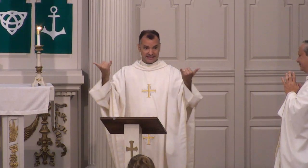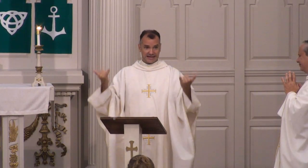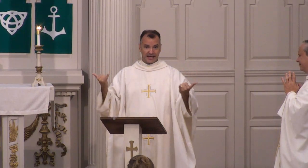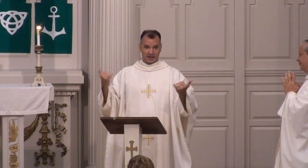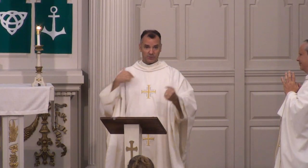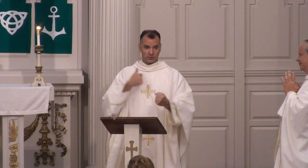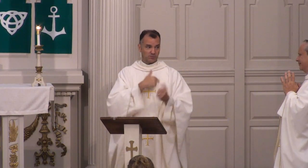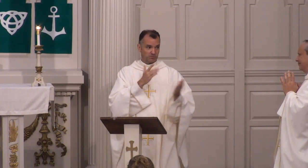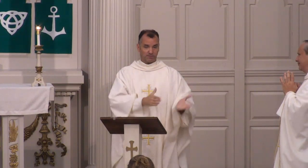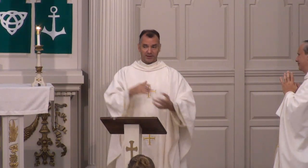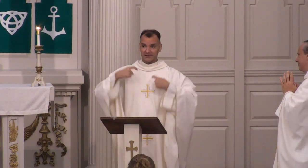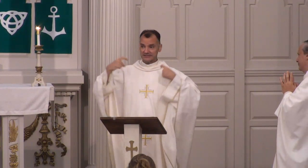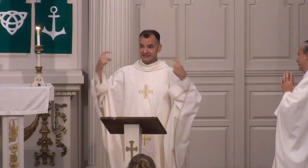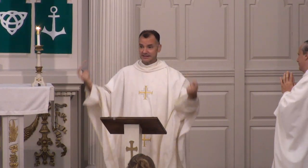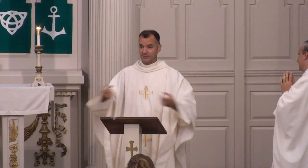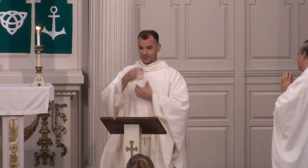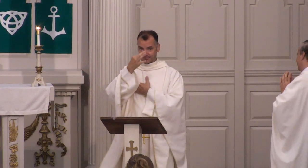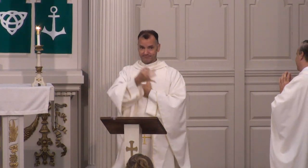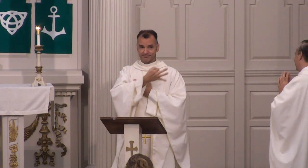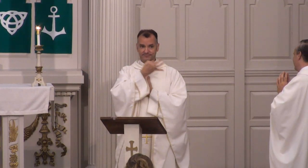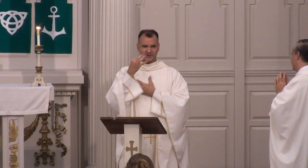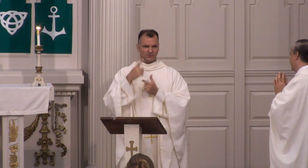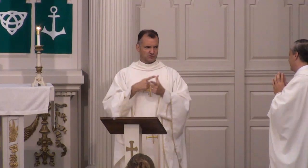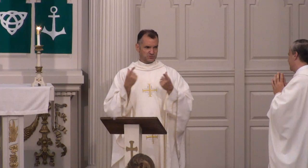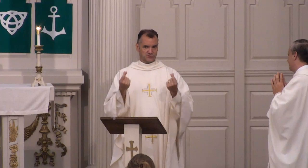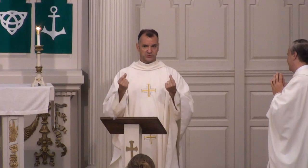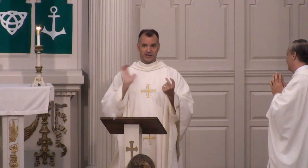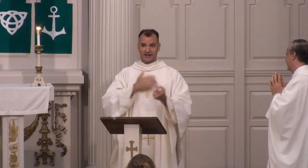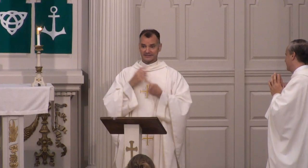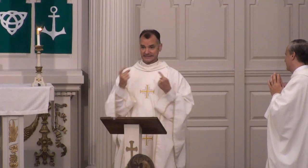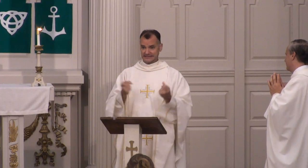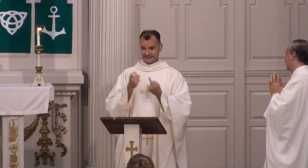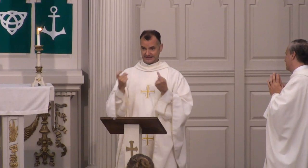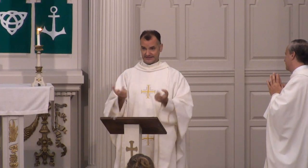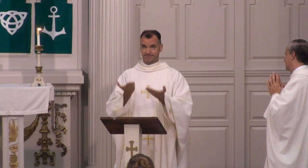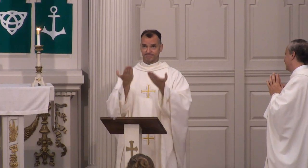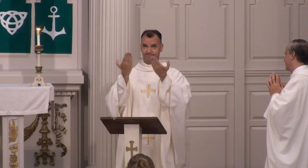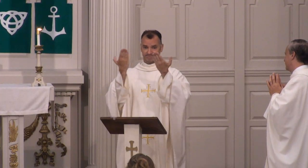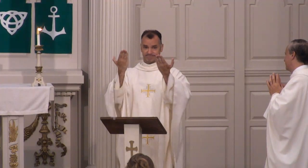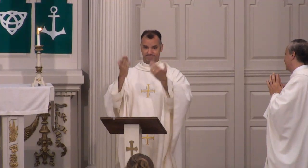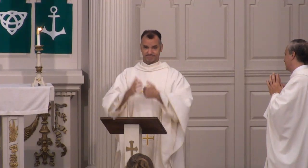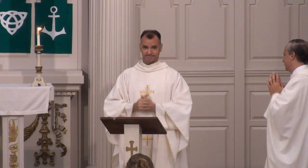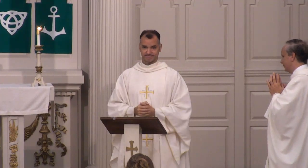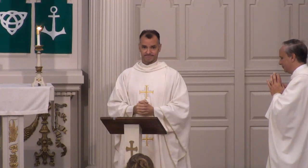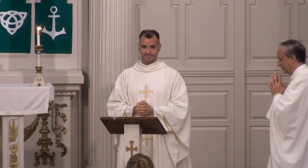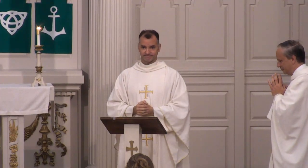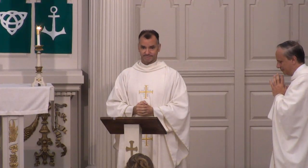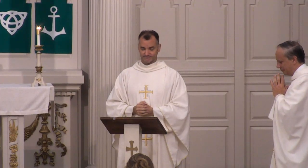Brothers and sisters, let us acknowledge our sins and so prepare ourselves to celebrate the sacred mysteries.